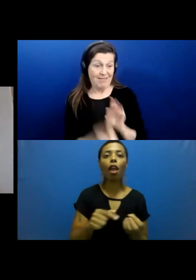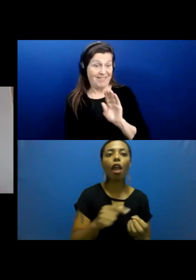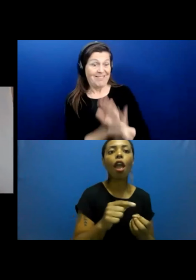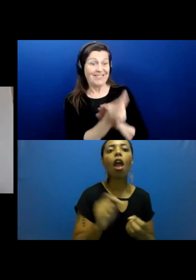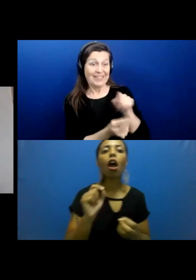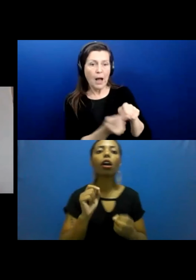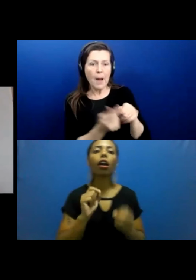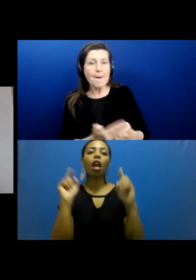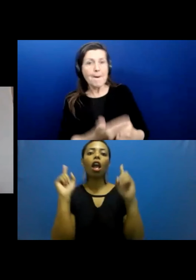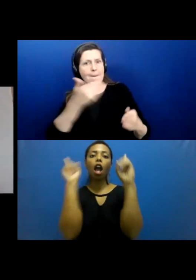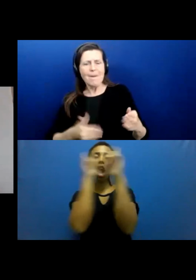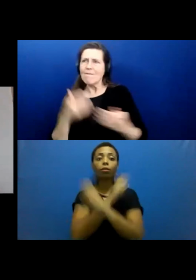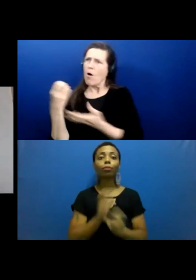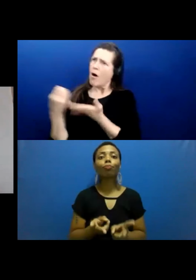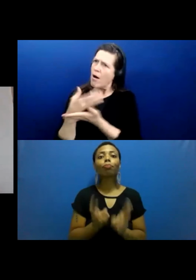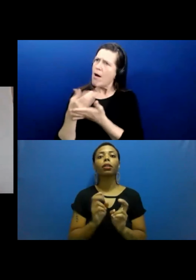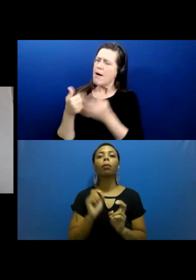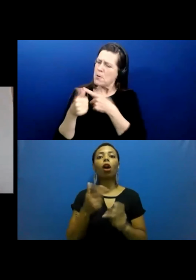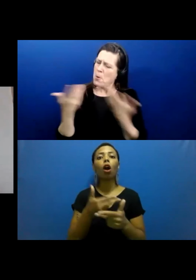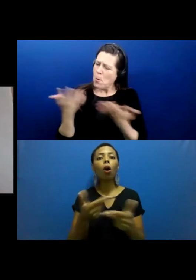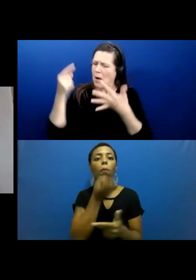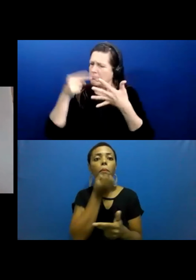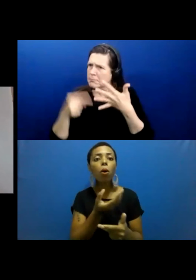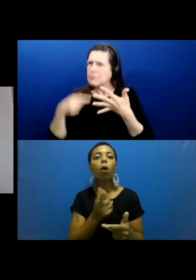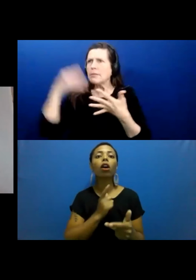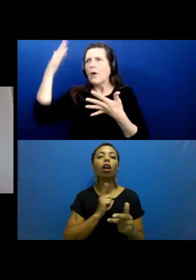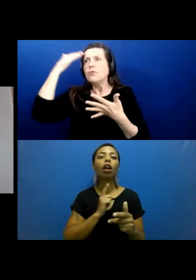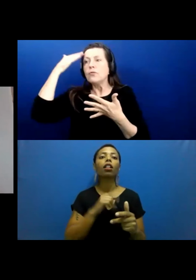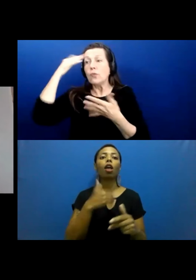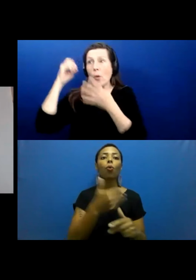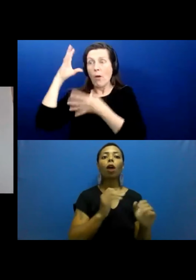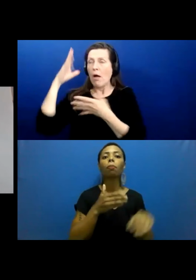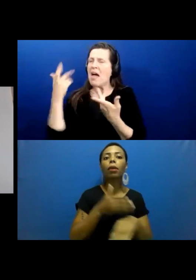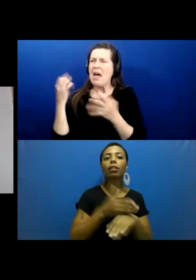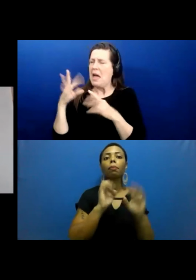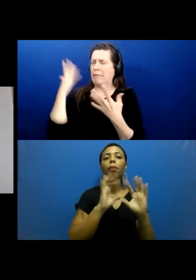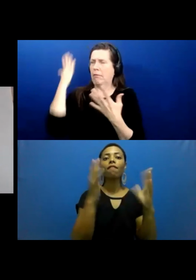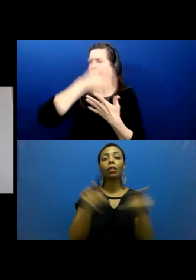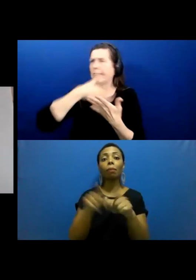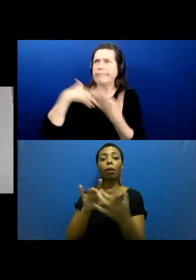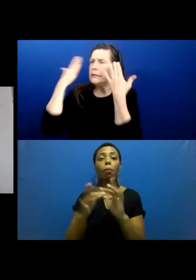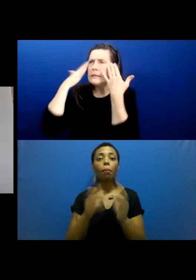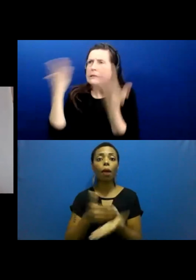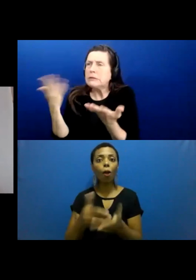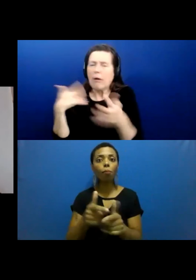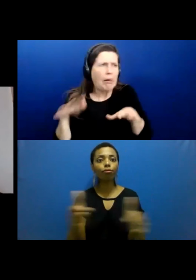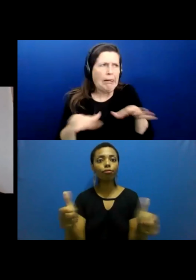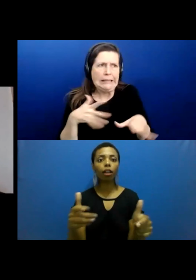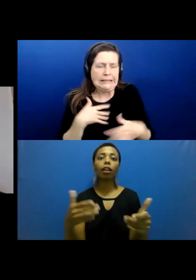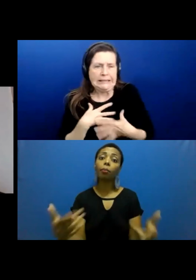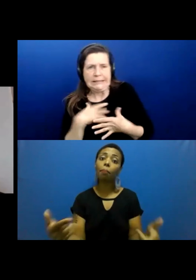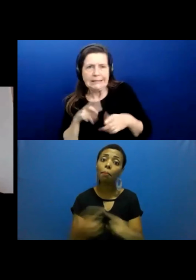see the benefits of attending those events and networking. And then cost, time, and capacity.